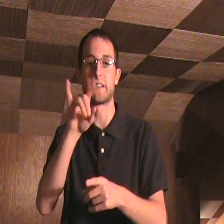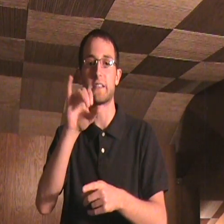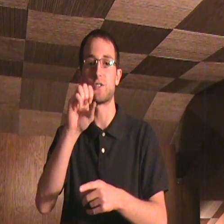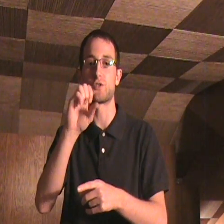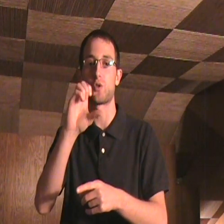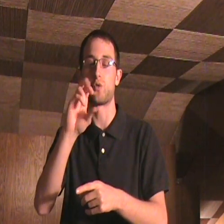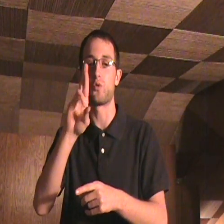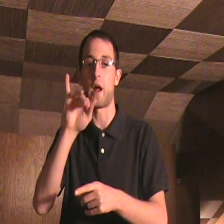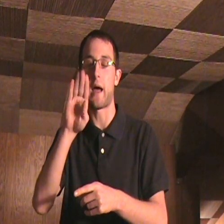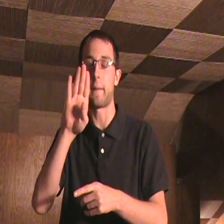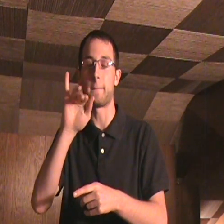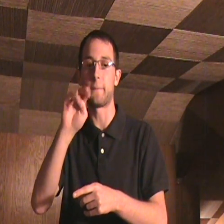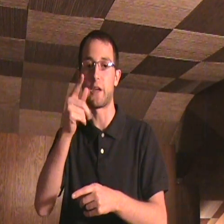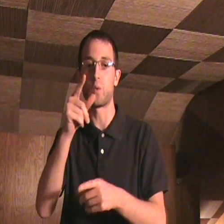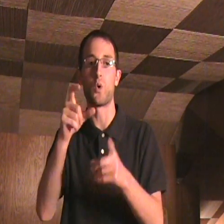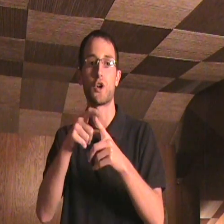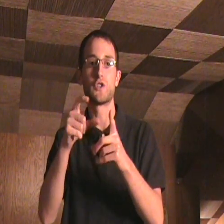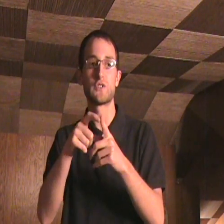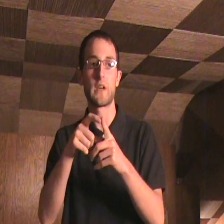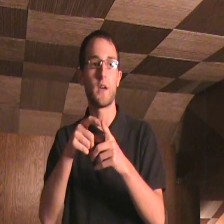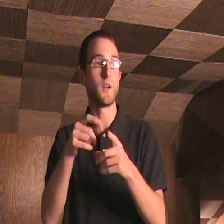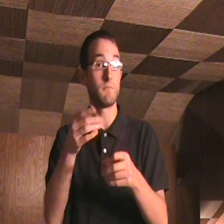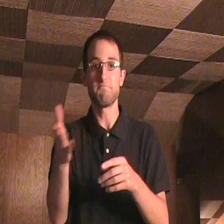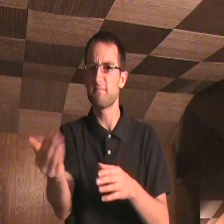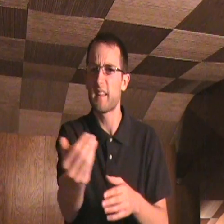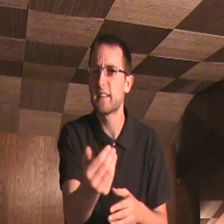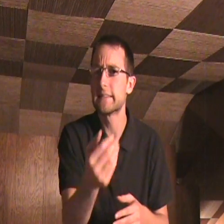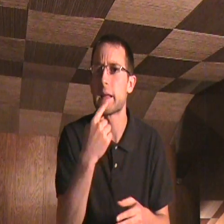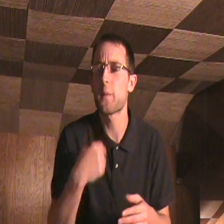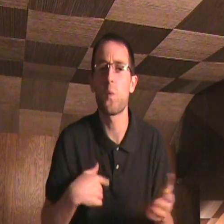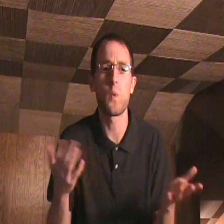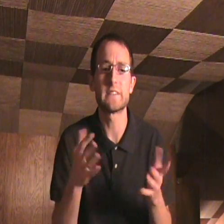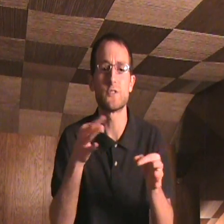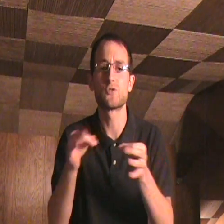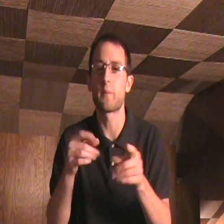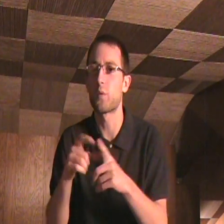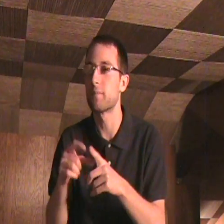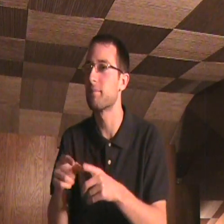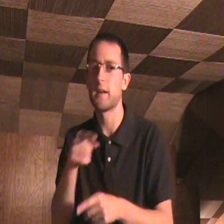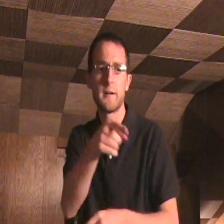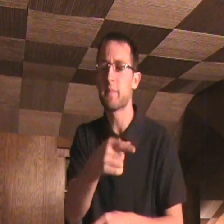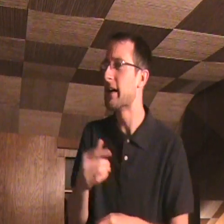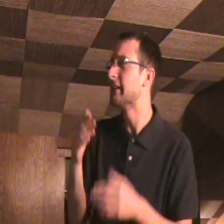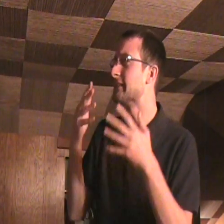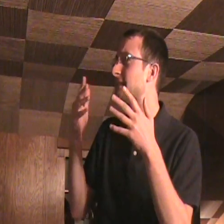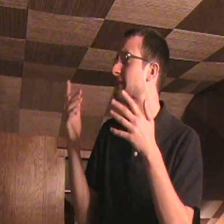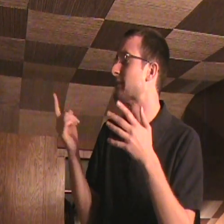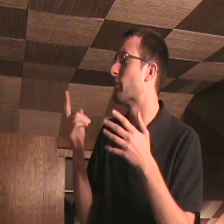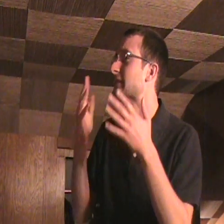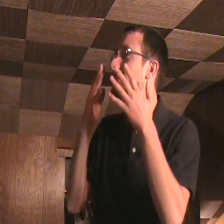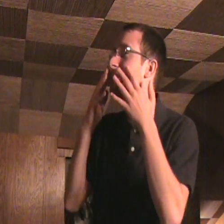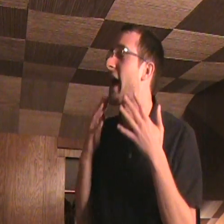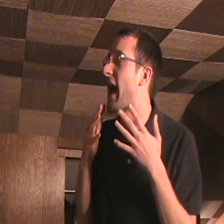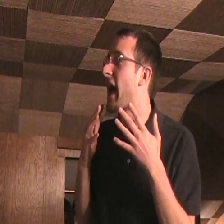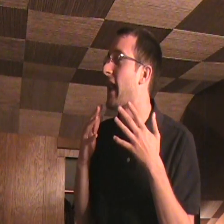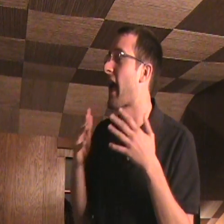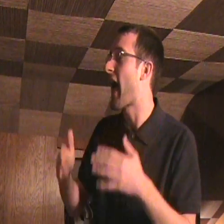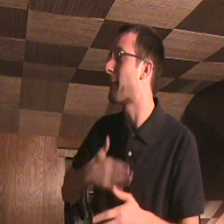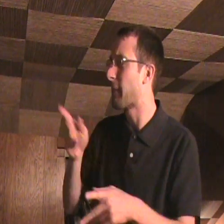people are sad and happy. If people are sad and happy, what are the describing words in there? Is people a describing